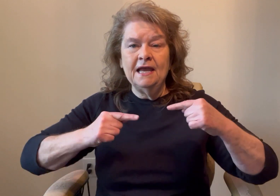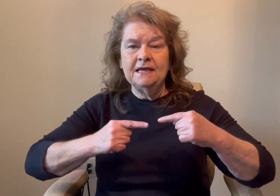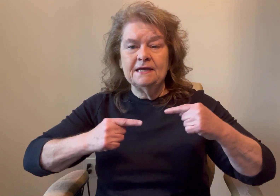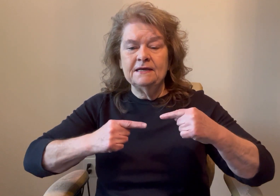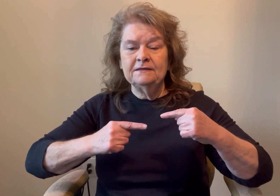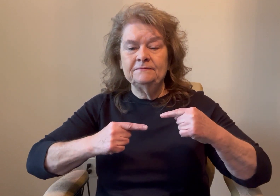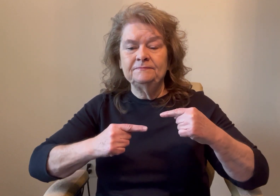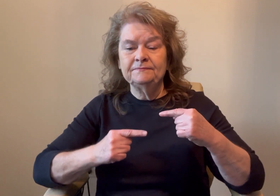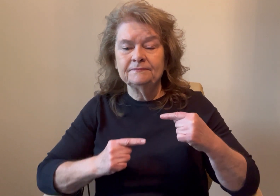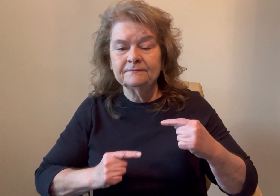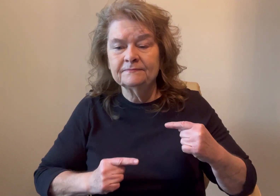ache.